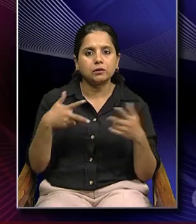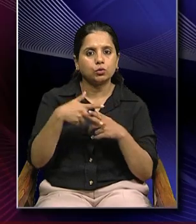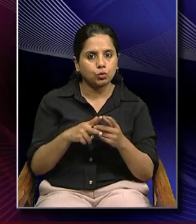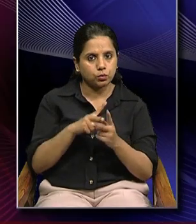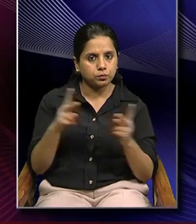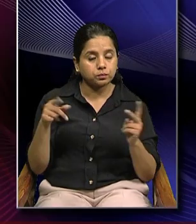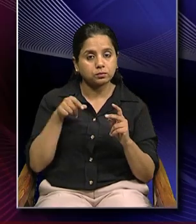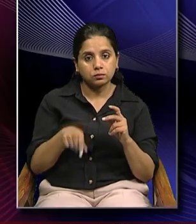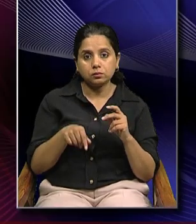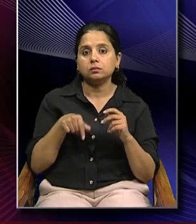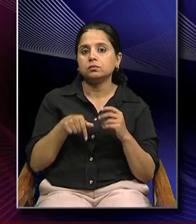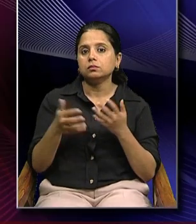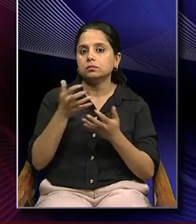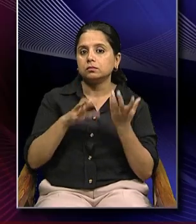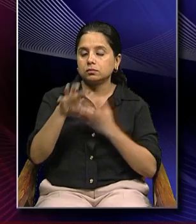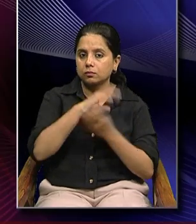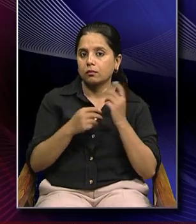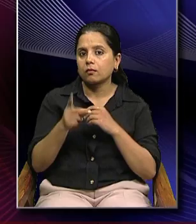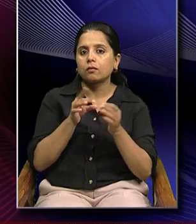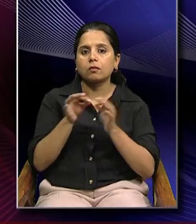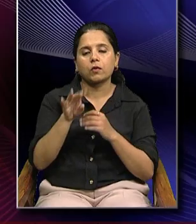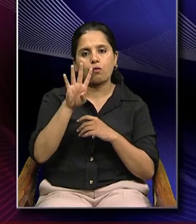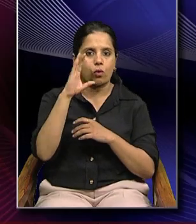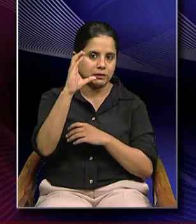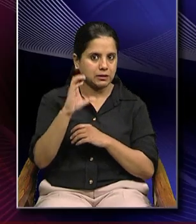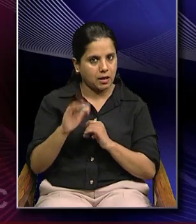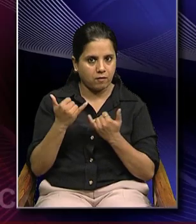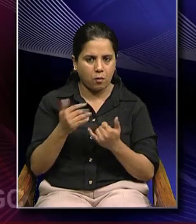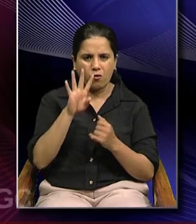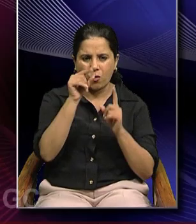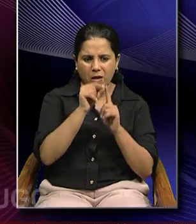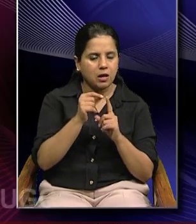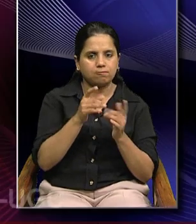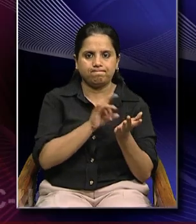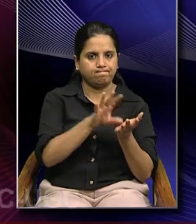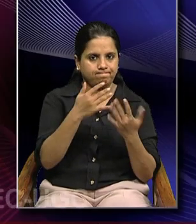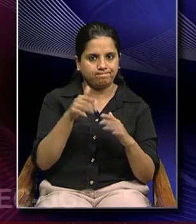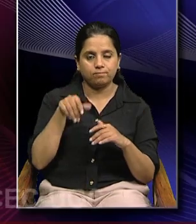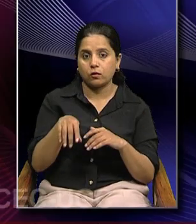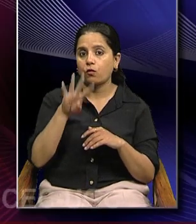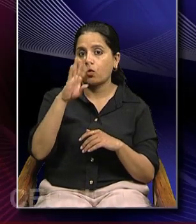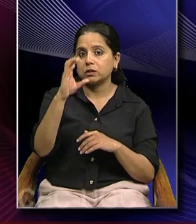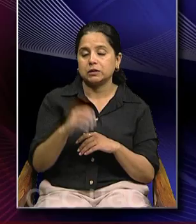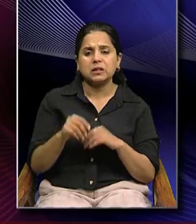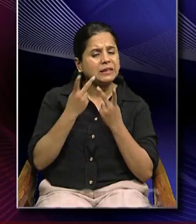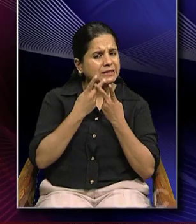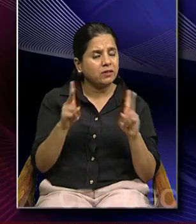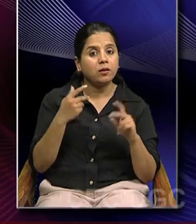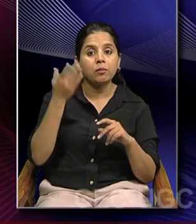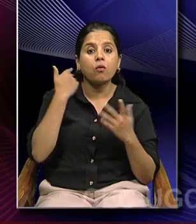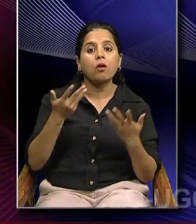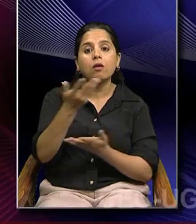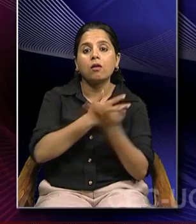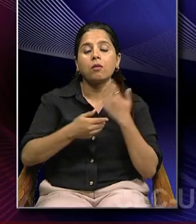marketing mix has now been redefined as 4 C's, and now these C's are entirely different from what we had